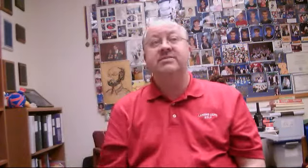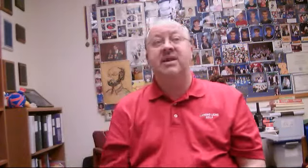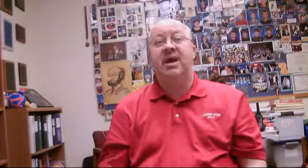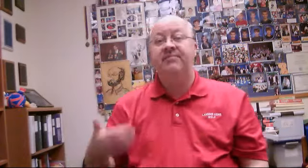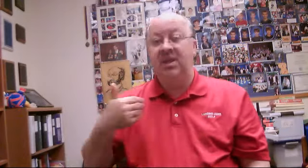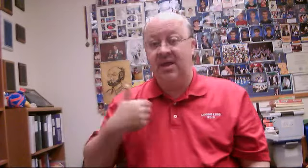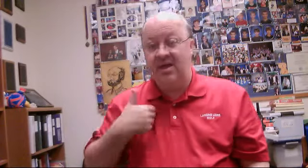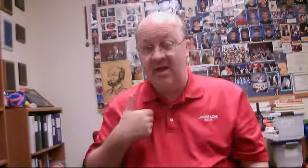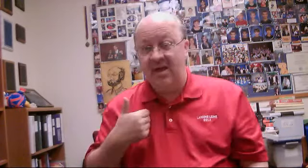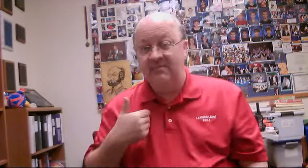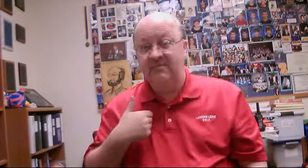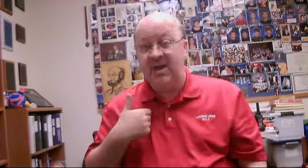say, have